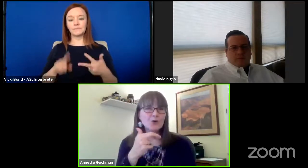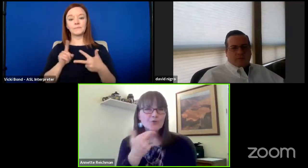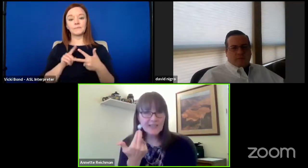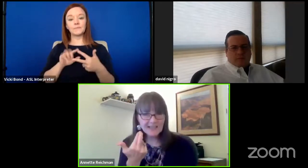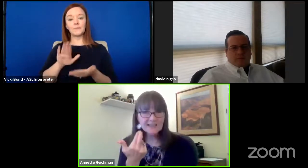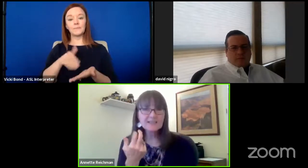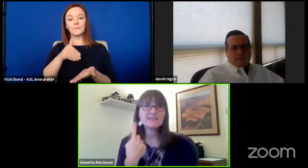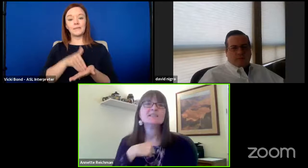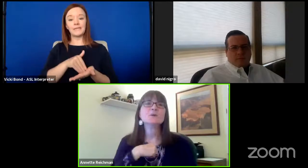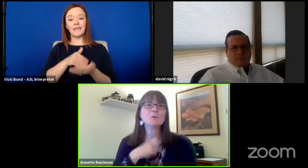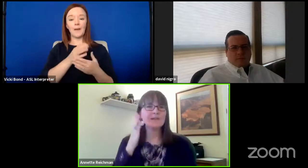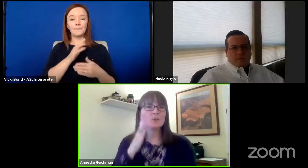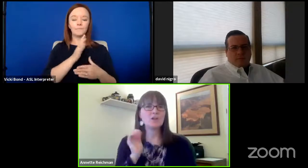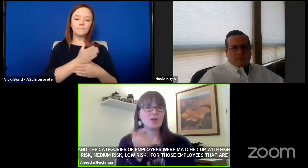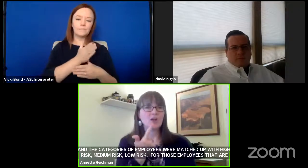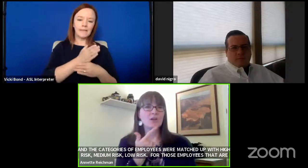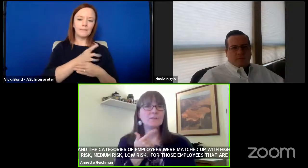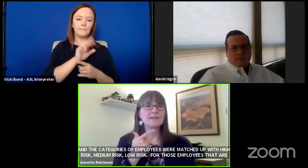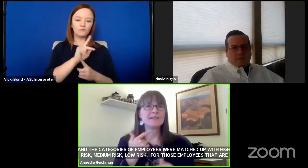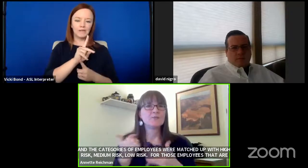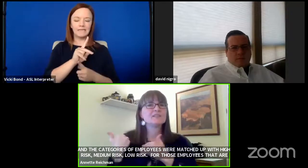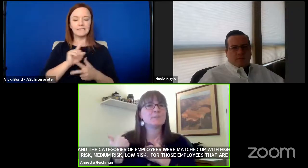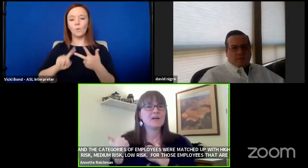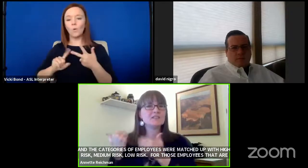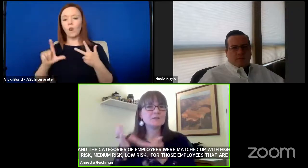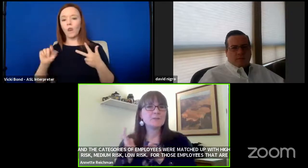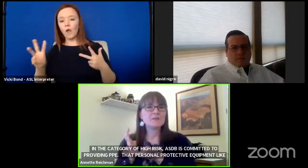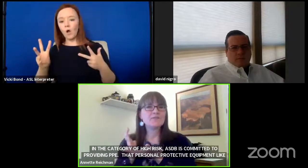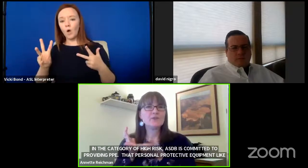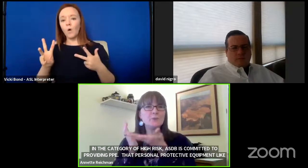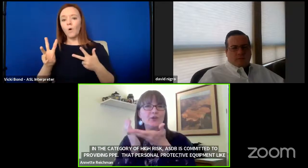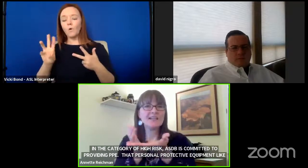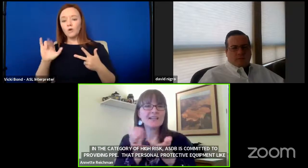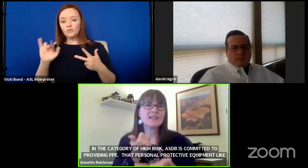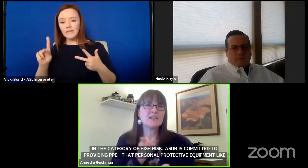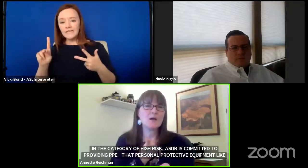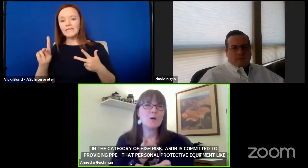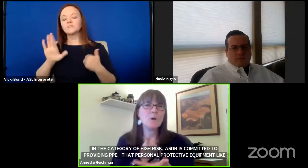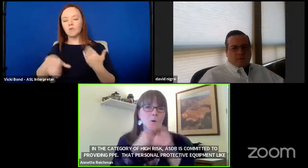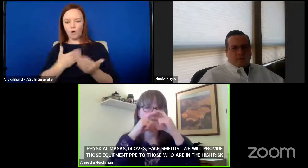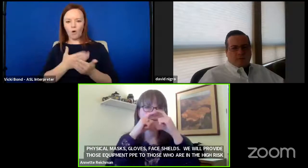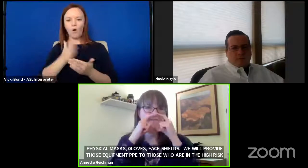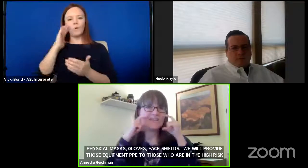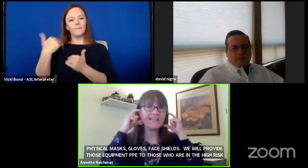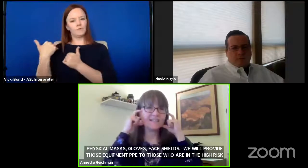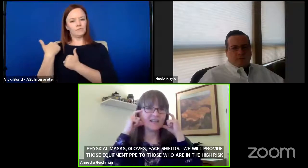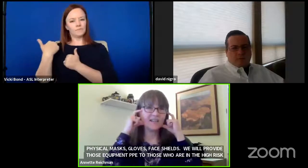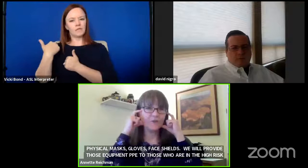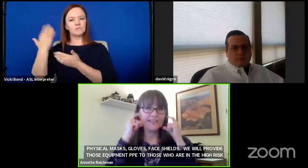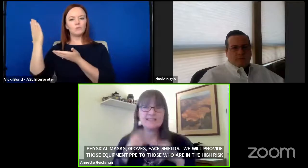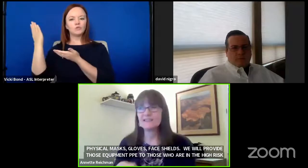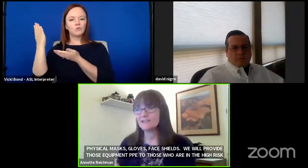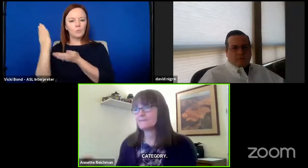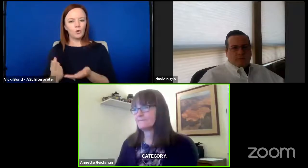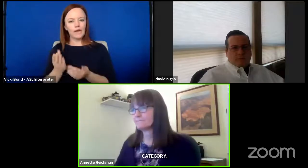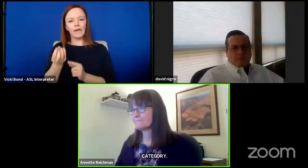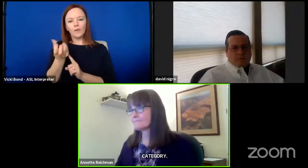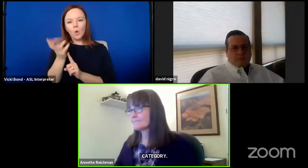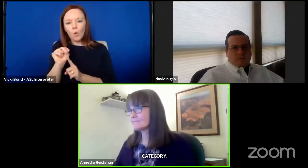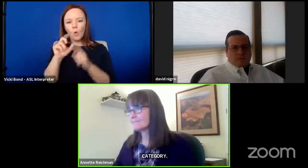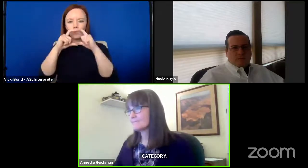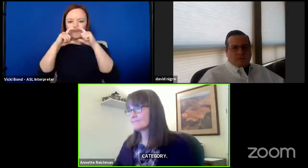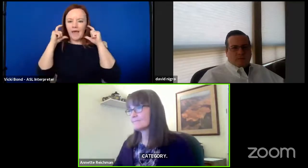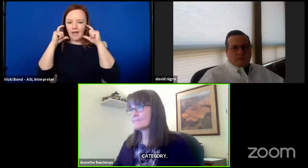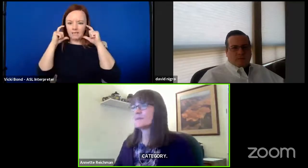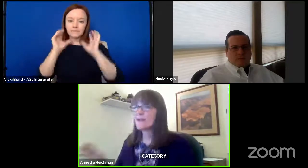to low risk, we will all be responsible for bringing our own face coverings